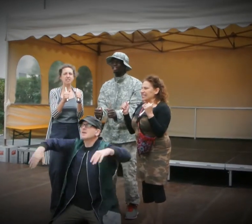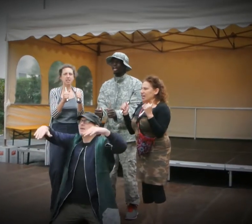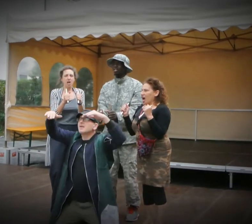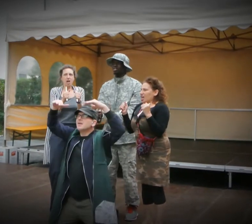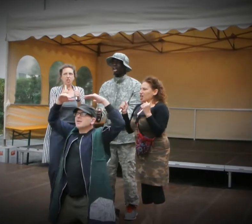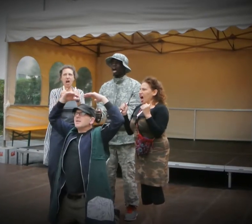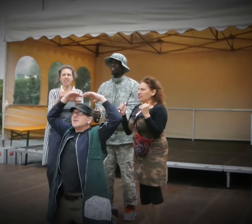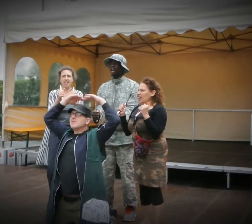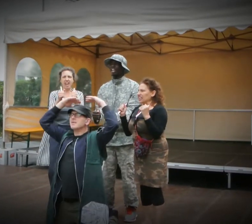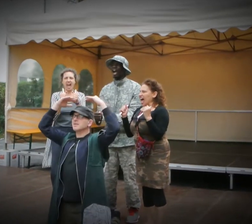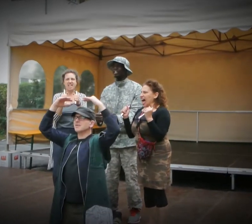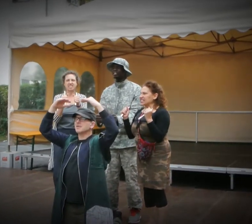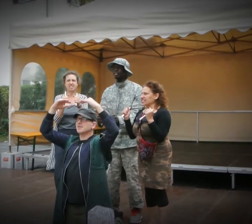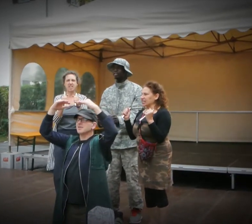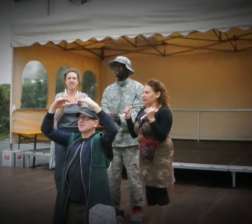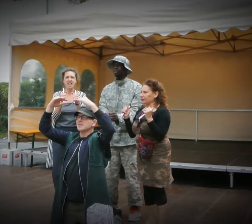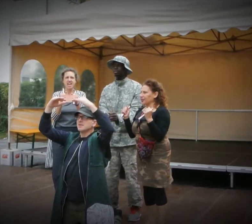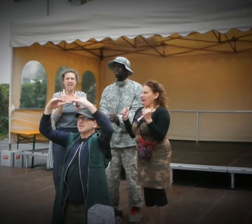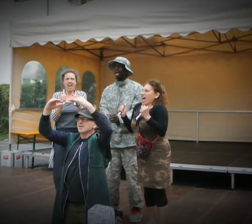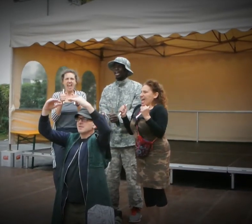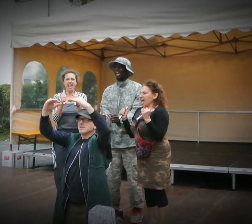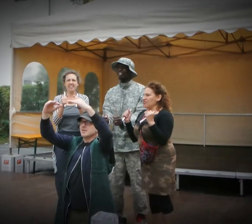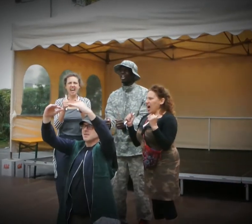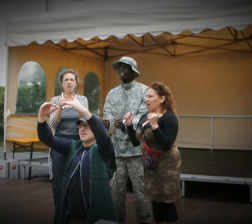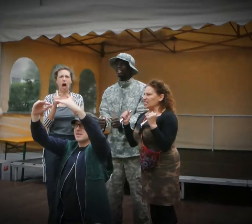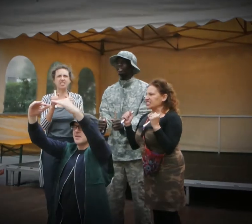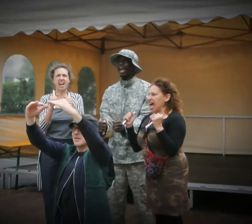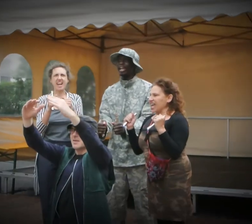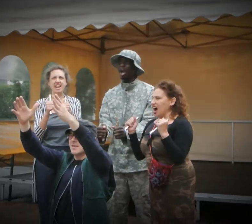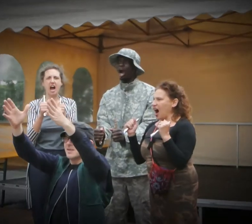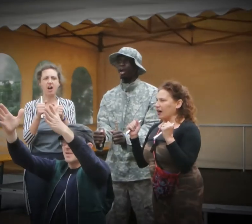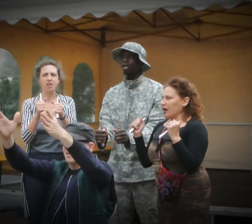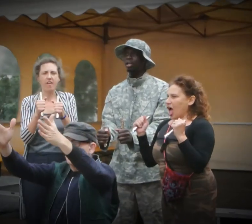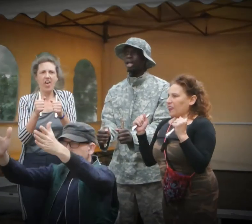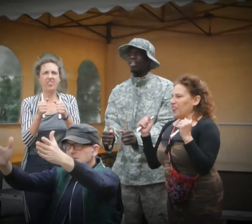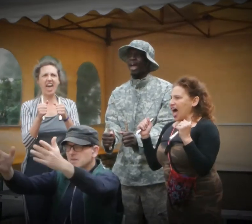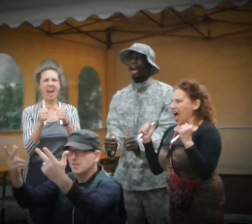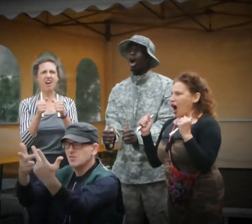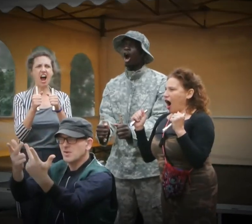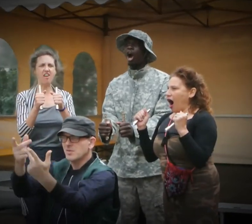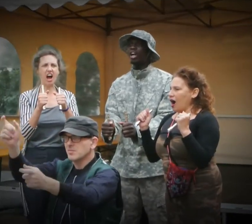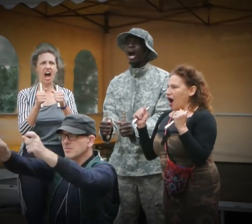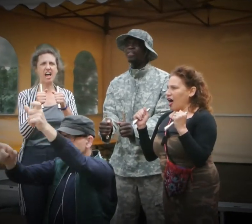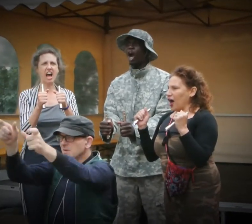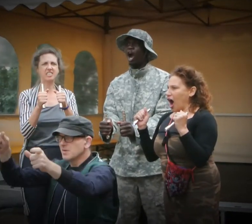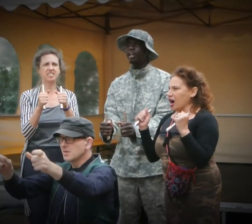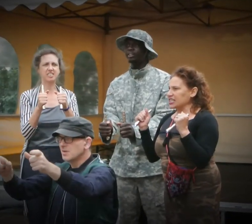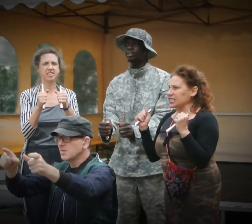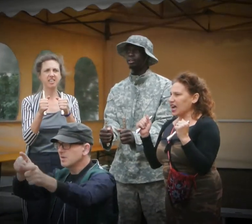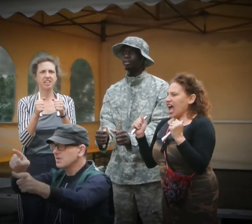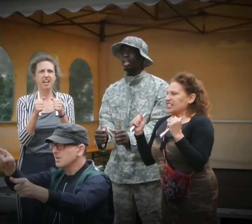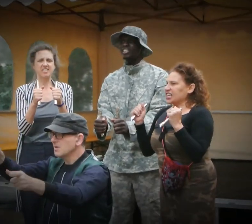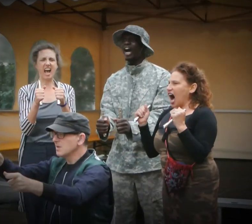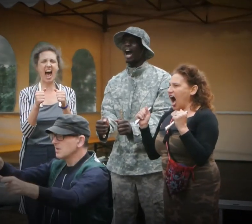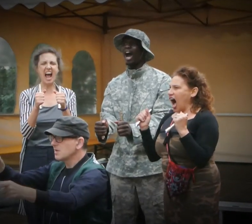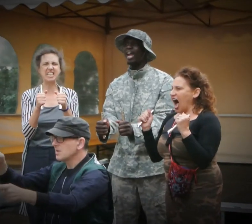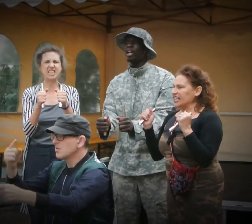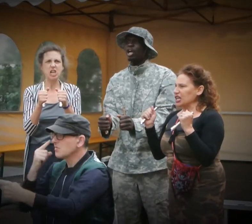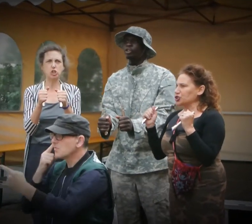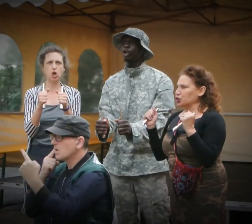Betrayed nonetheless. In the container, there are others tied